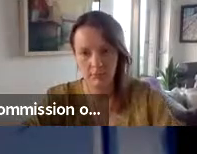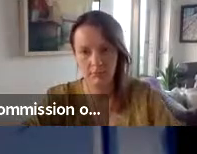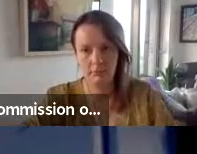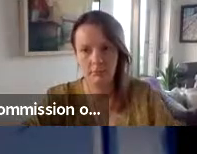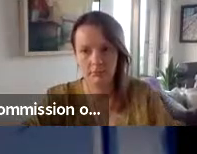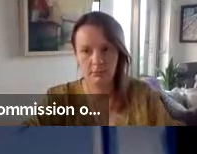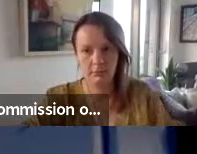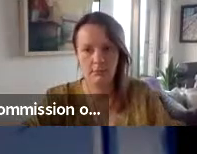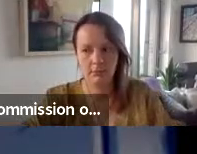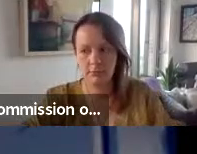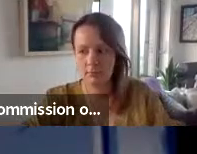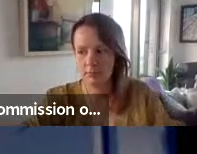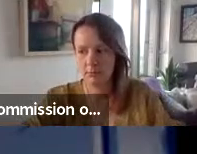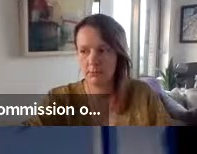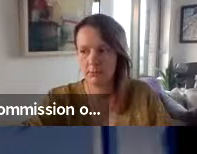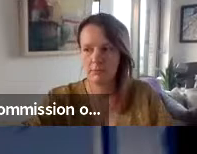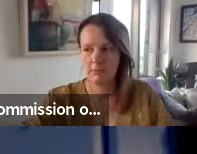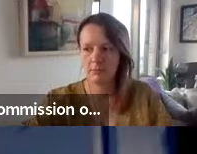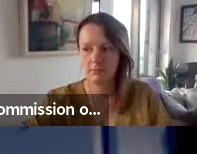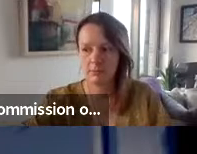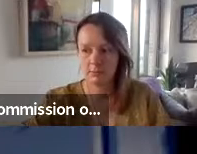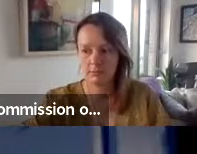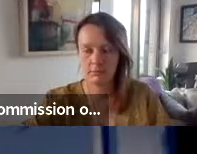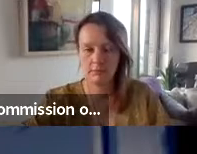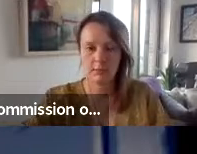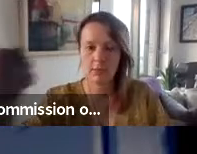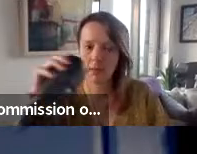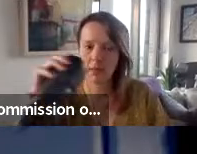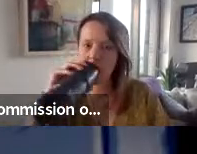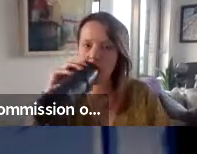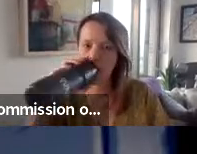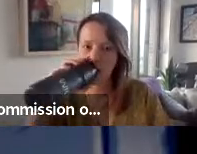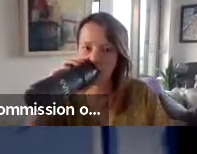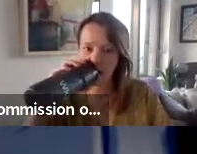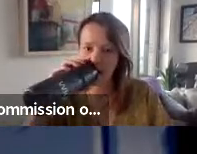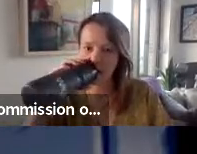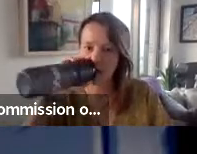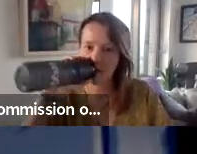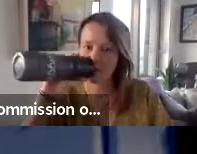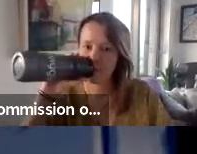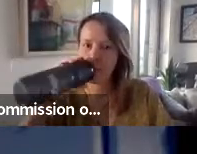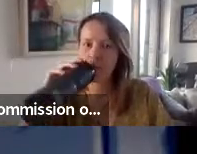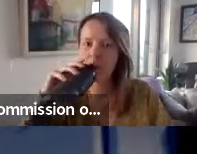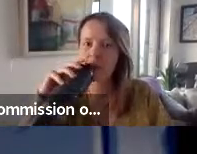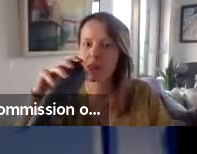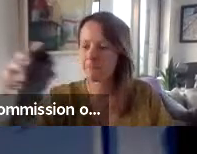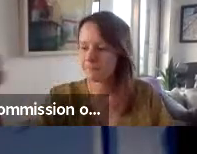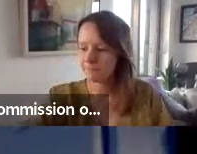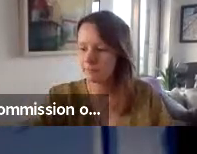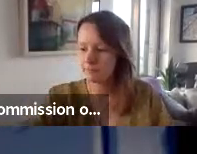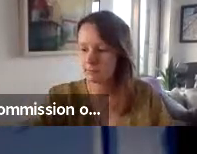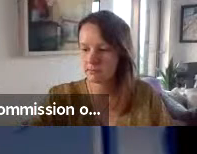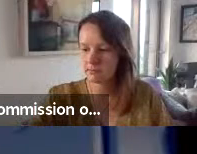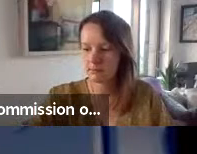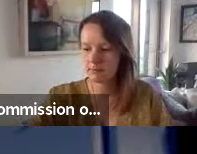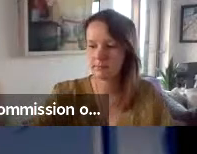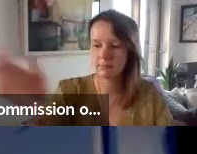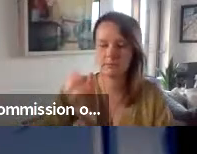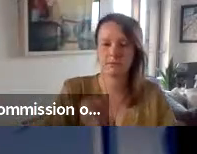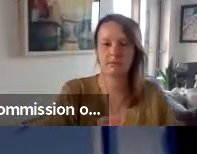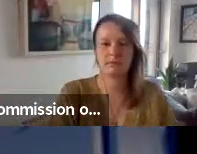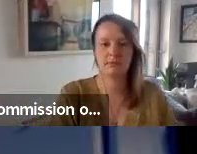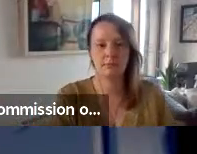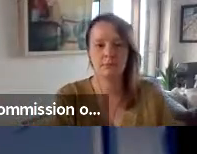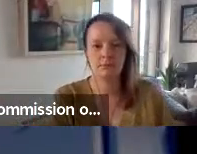that people should be able to choose for themselves. 3, be a public service with rights and